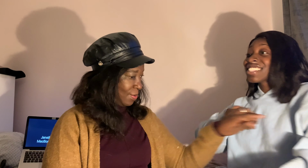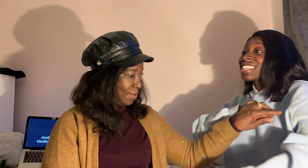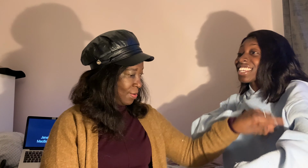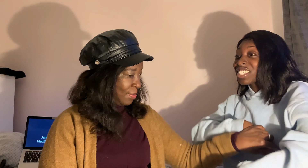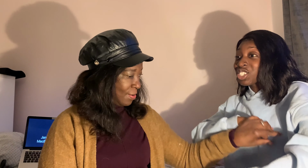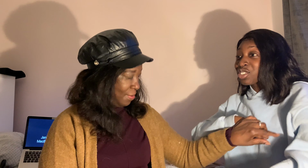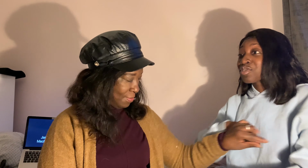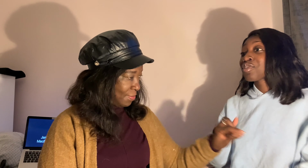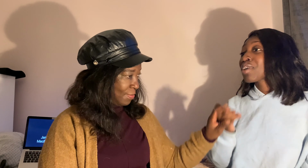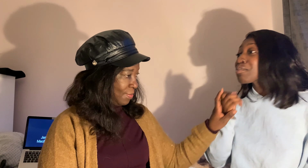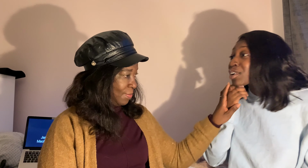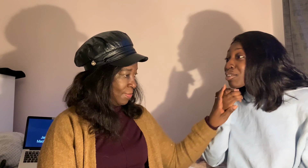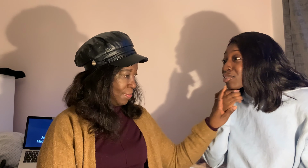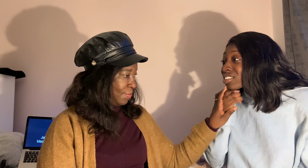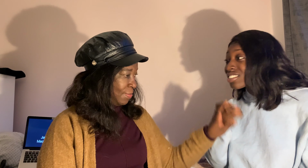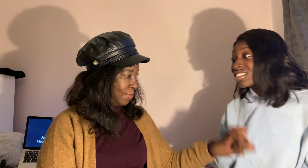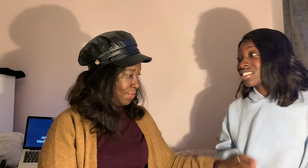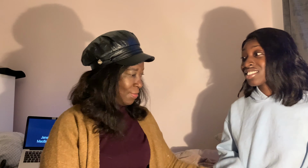the kitchen for my breakfast.